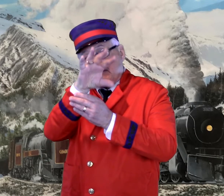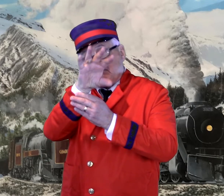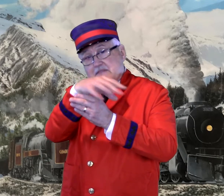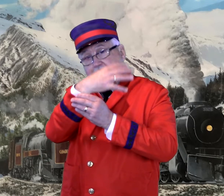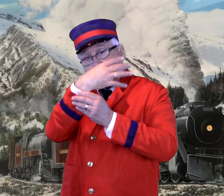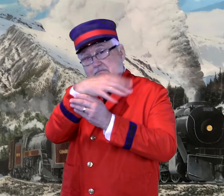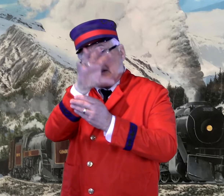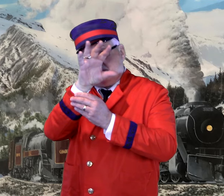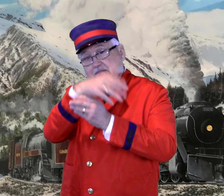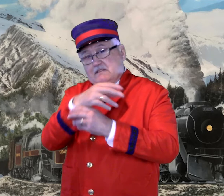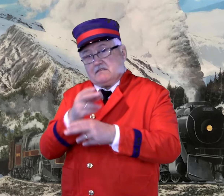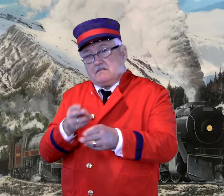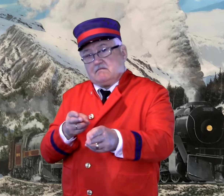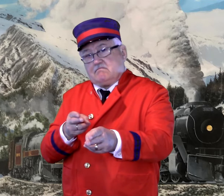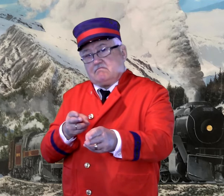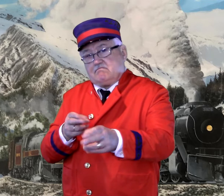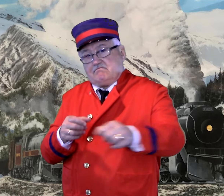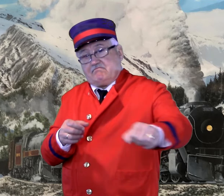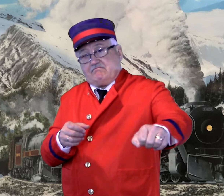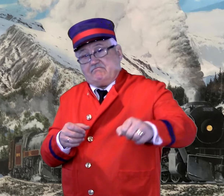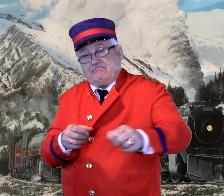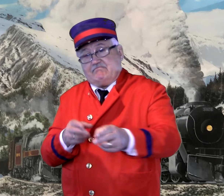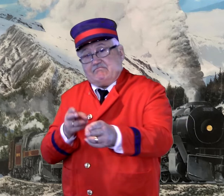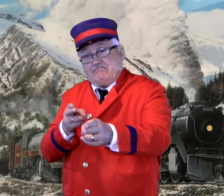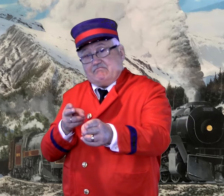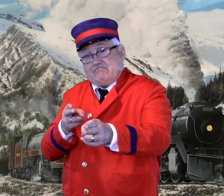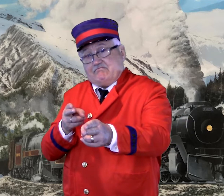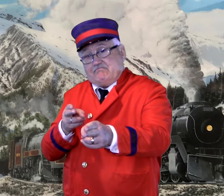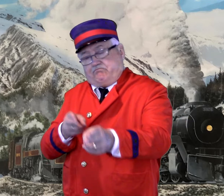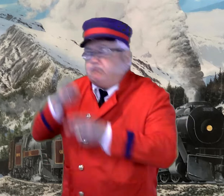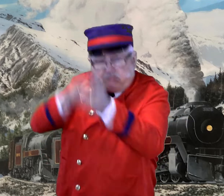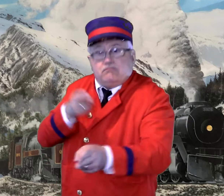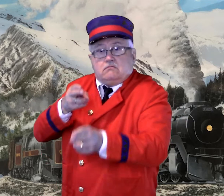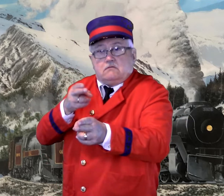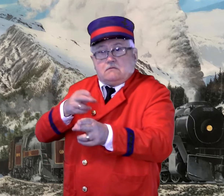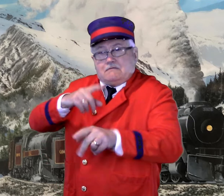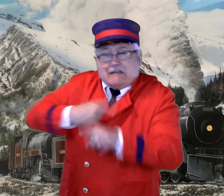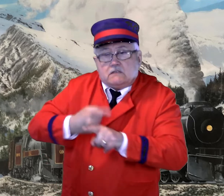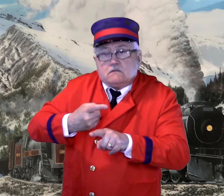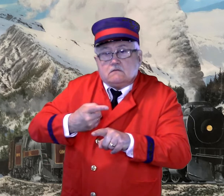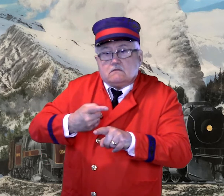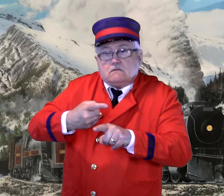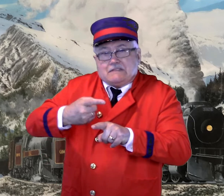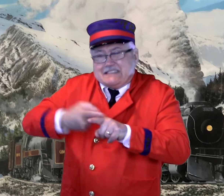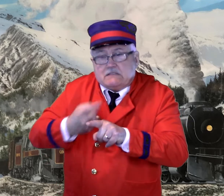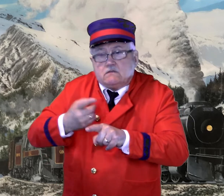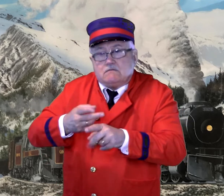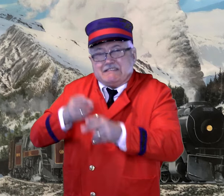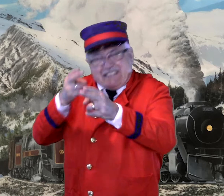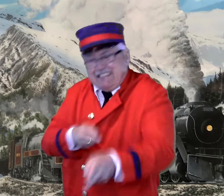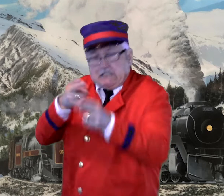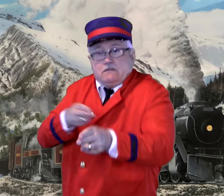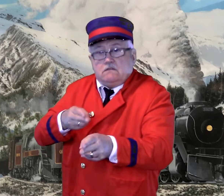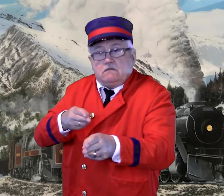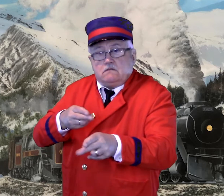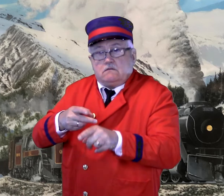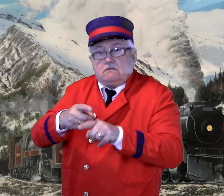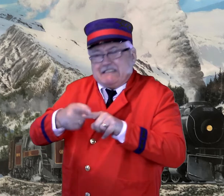As the train was ready to depart the station, the bell would ring and the engineer would apply some throttle. Those big, powerful wheels